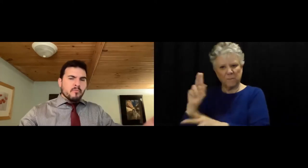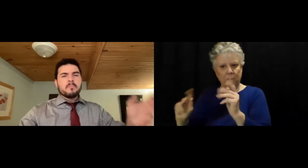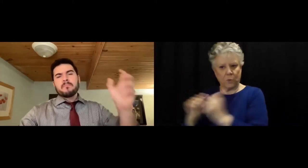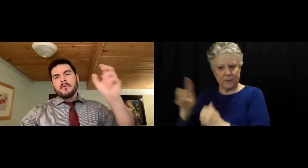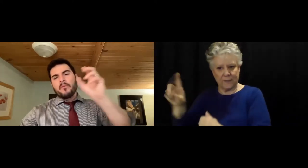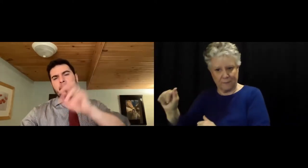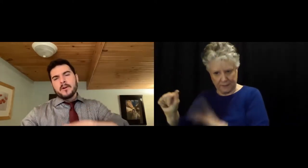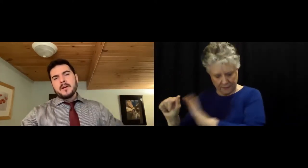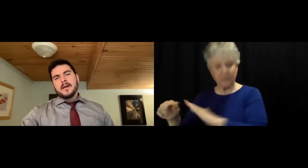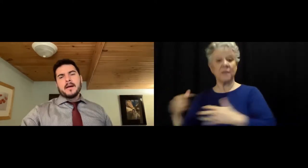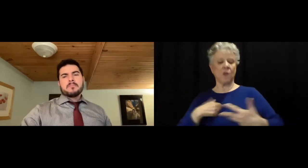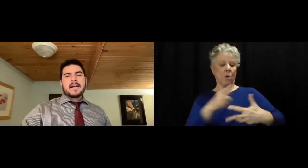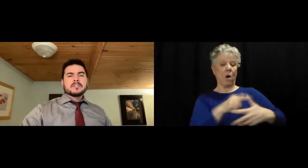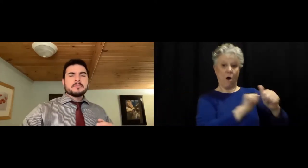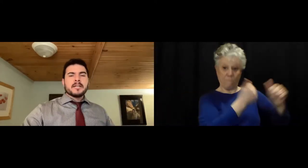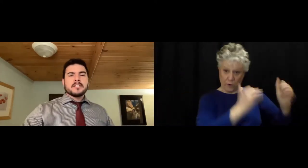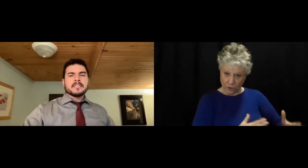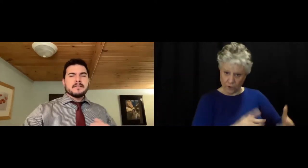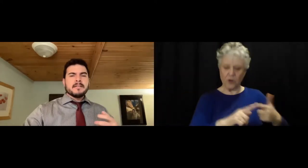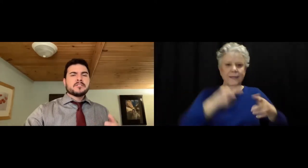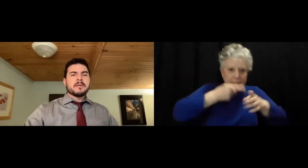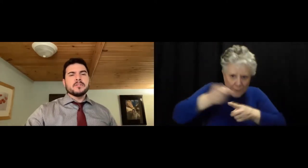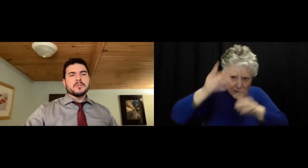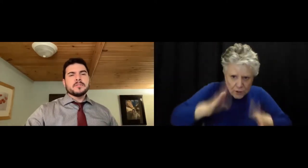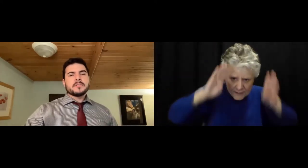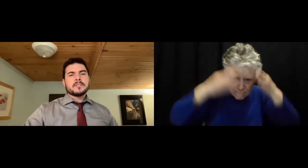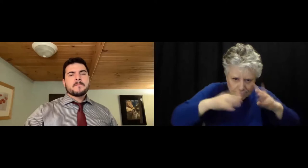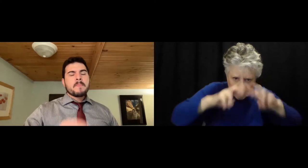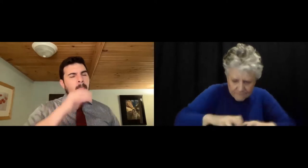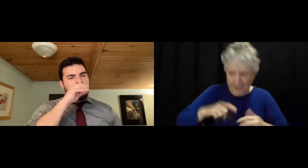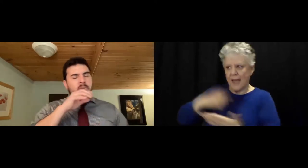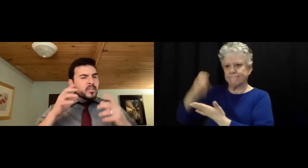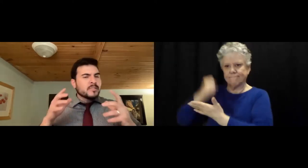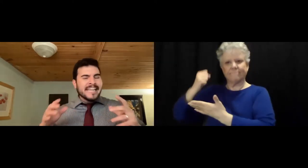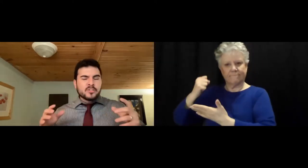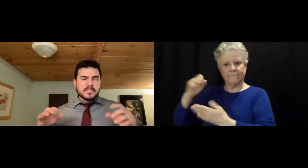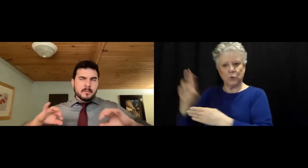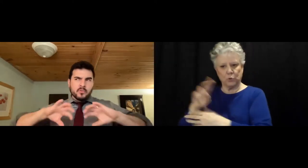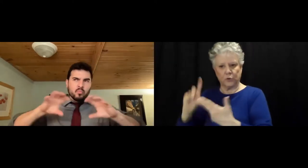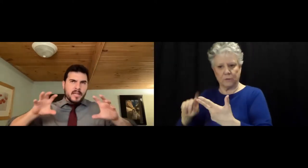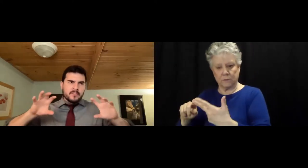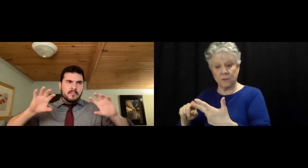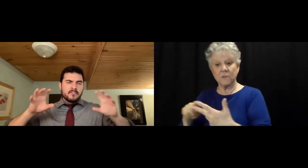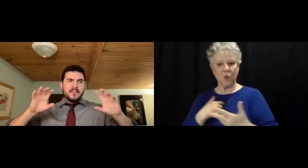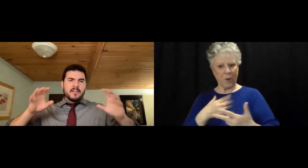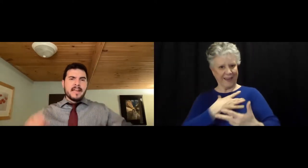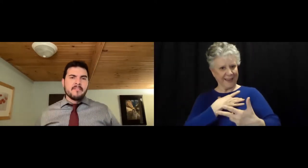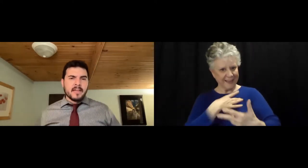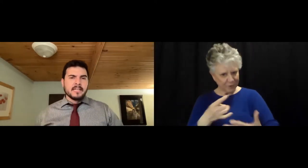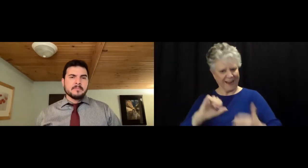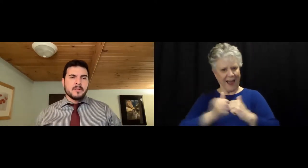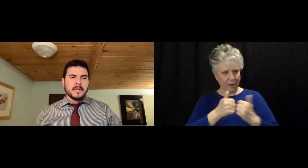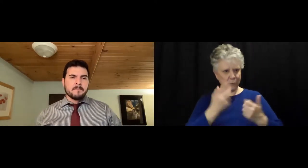principled avoider, practical specialist, and instrumental use. So here's what's interesting about those ways of conceiving